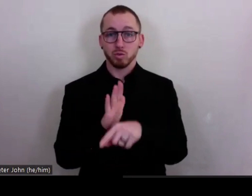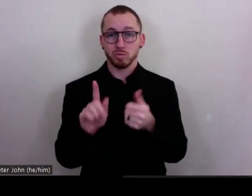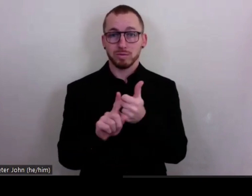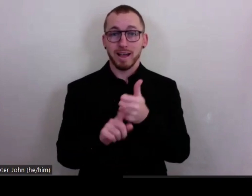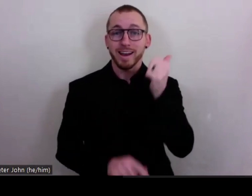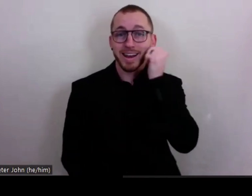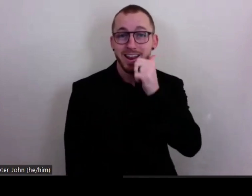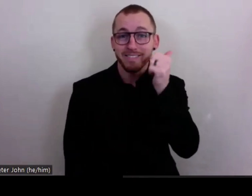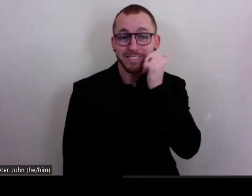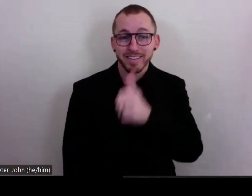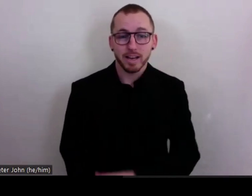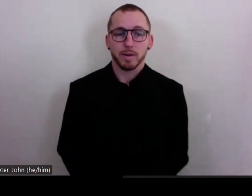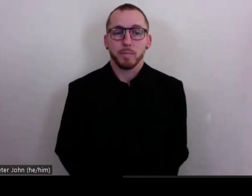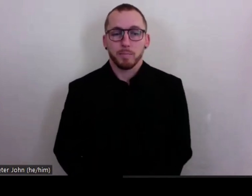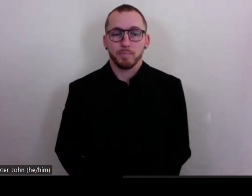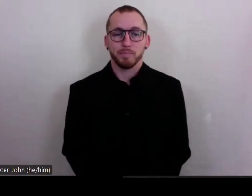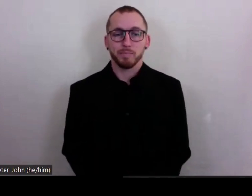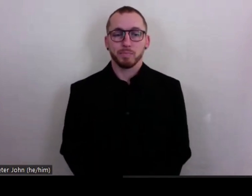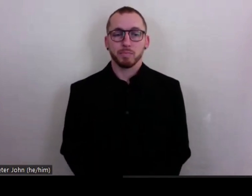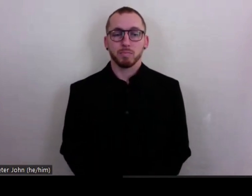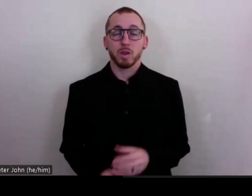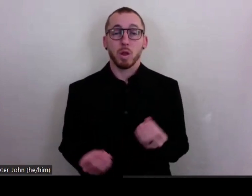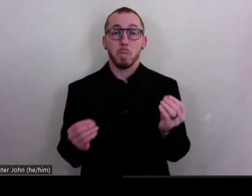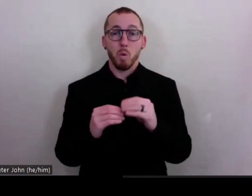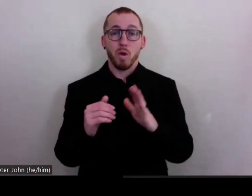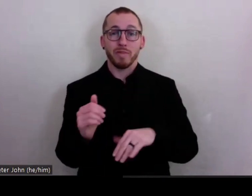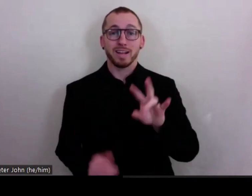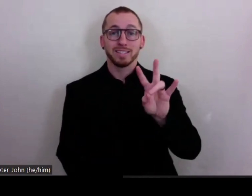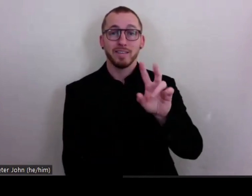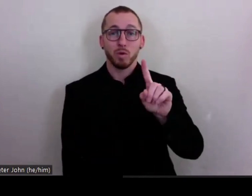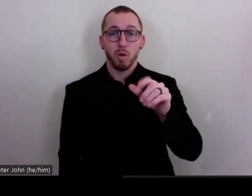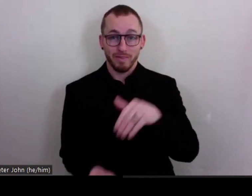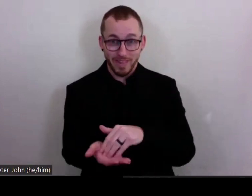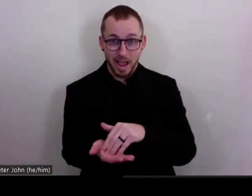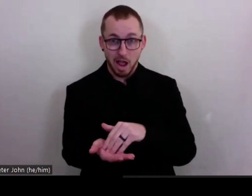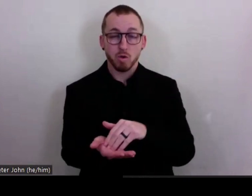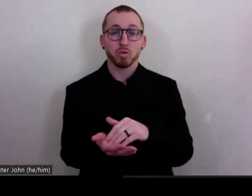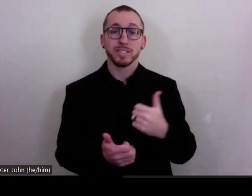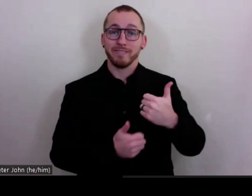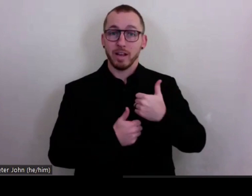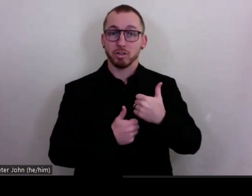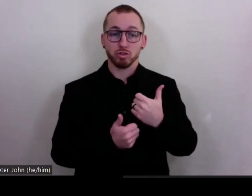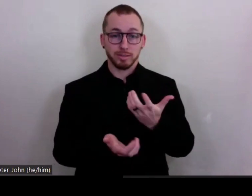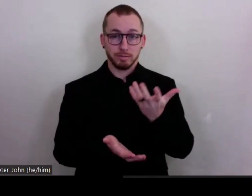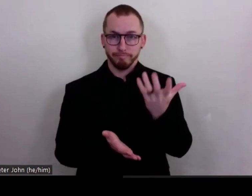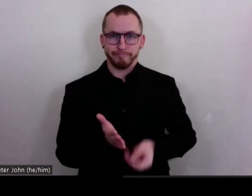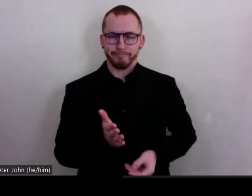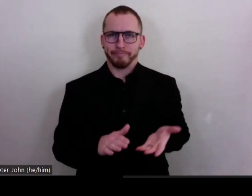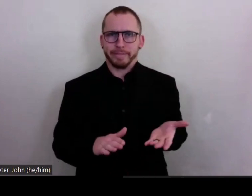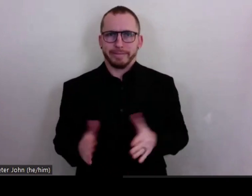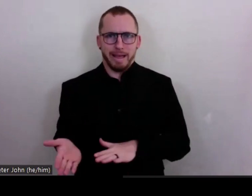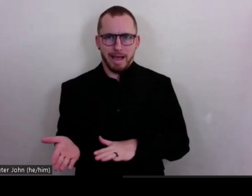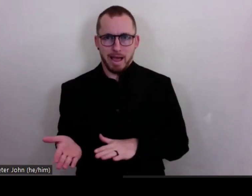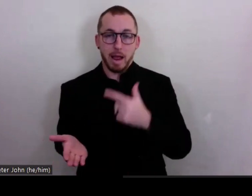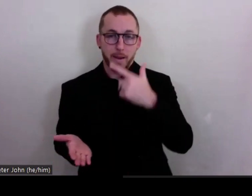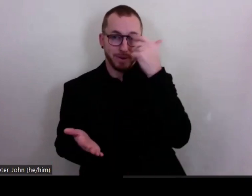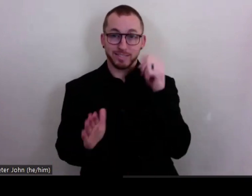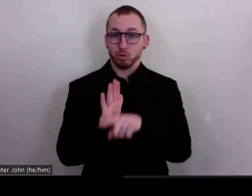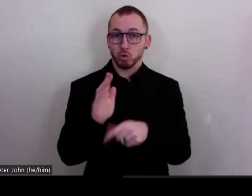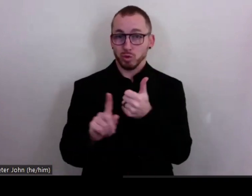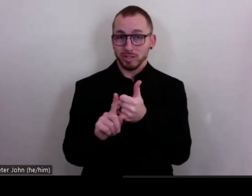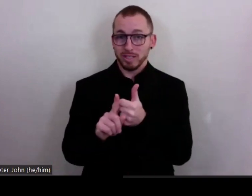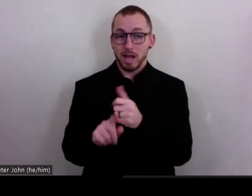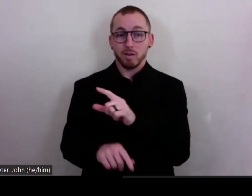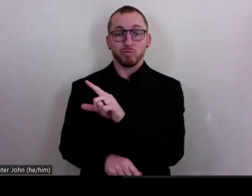More than 71,000 veterans have died as a result of completed suicide from 2011 to